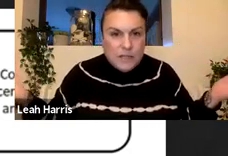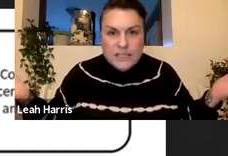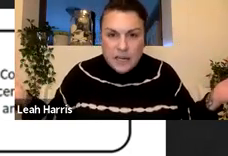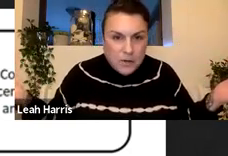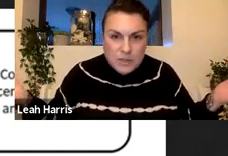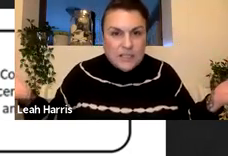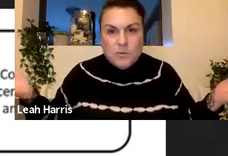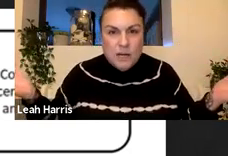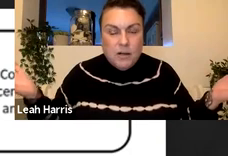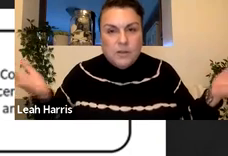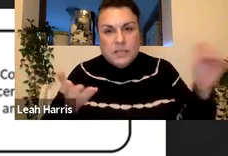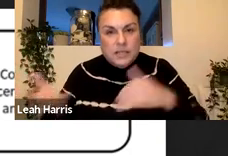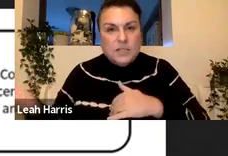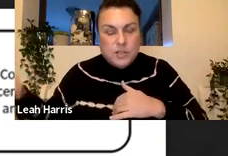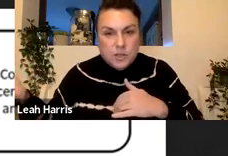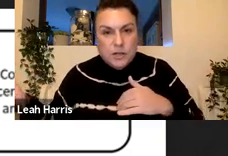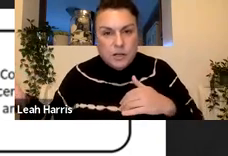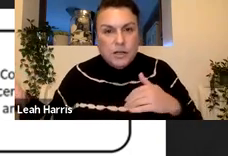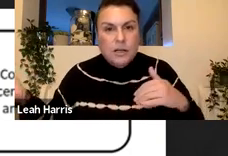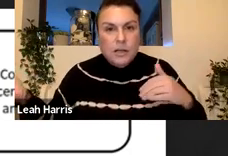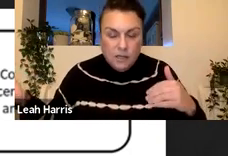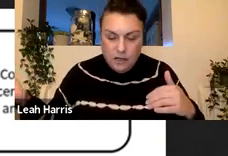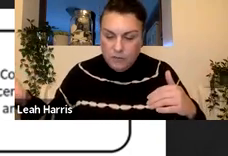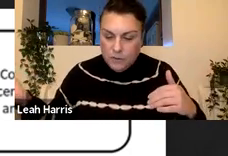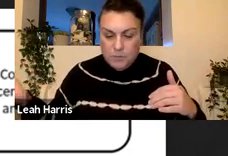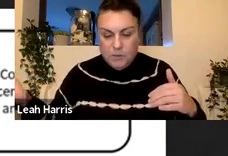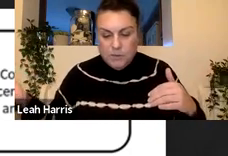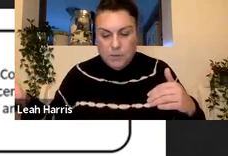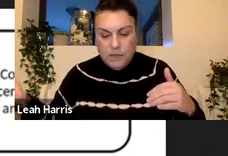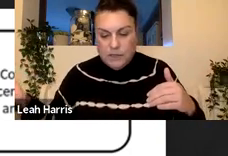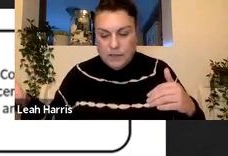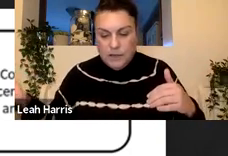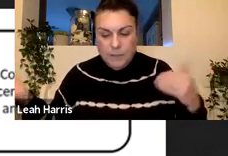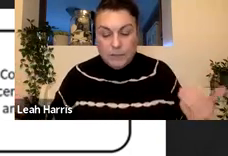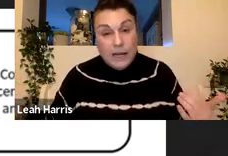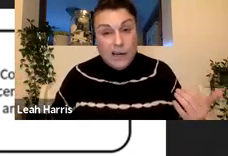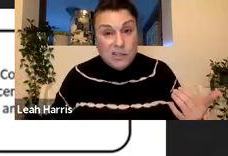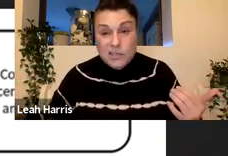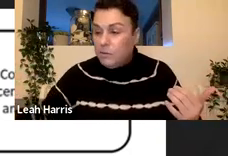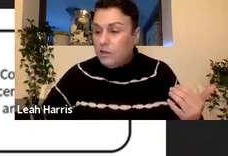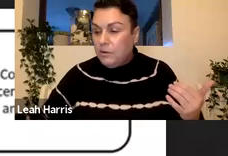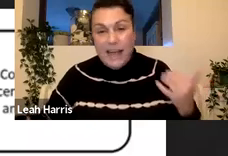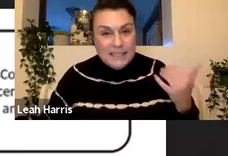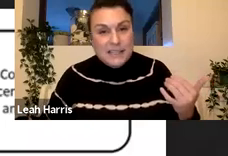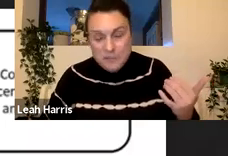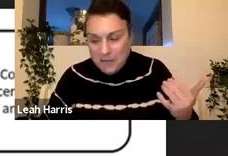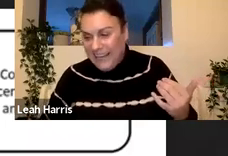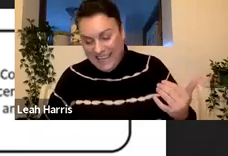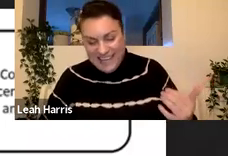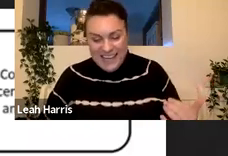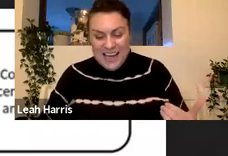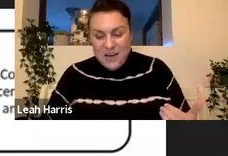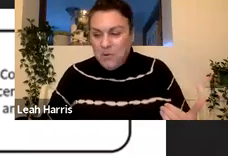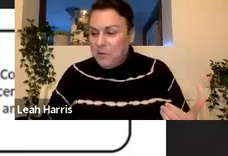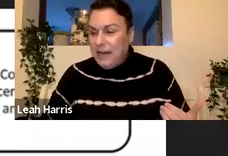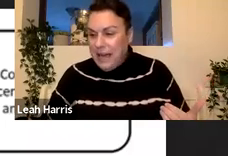florid psychosis right all of those things could trigger a law enforcement response um and i also you know ask the committee